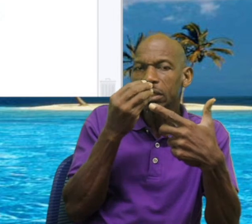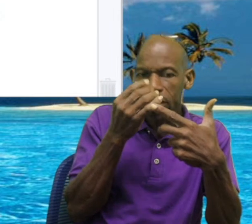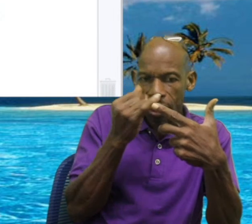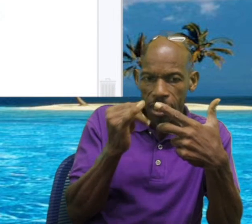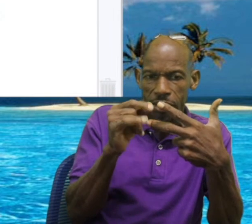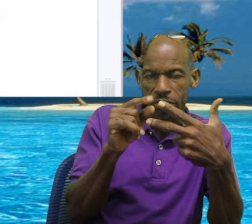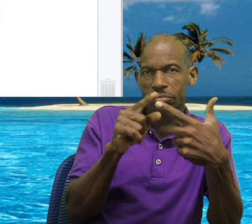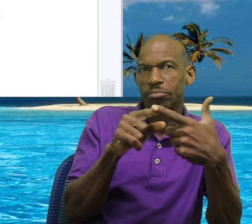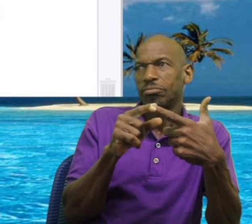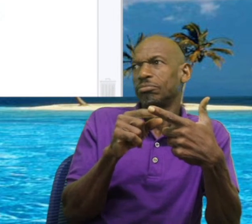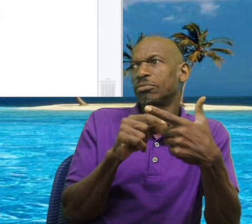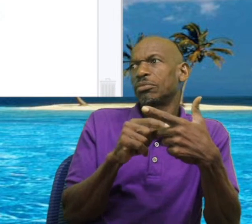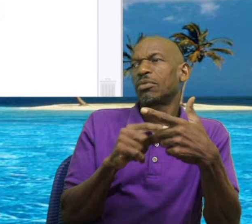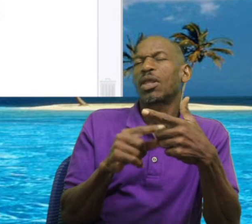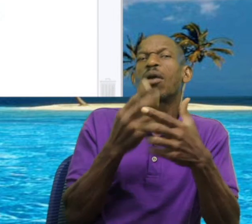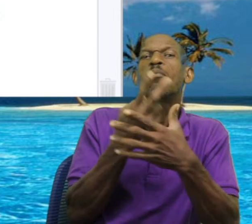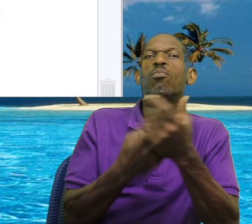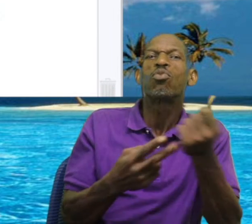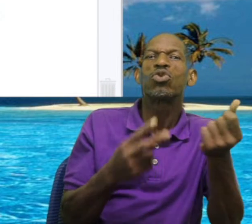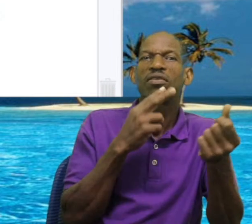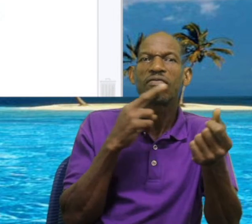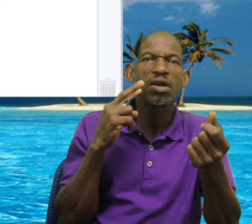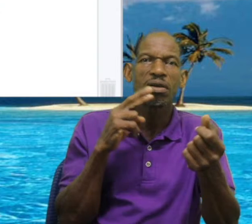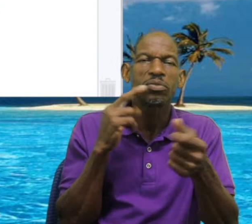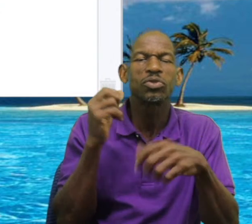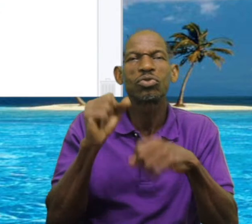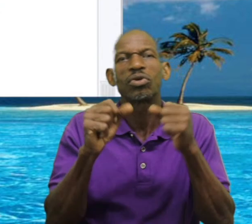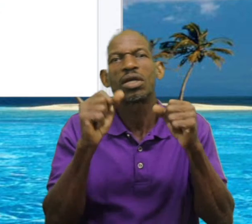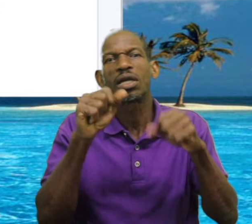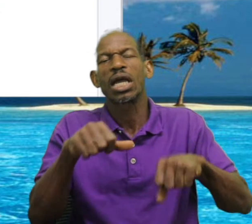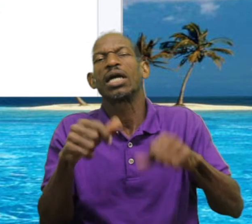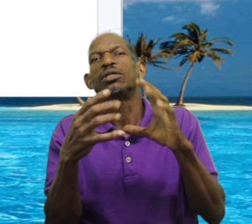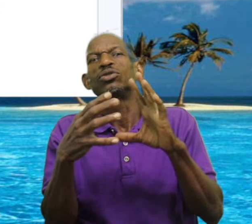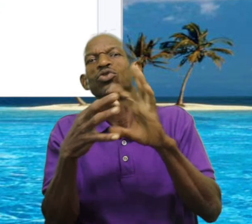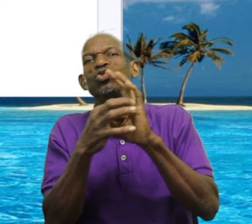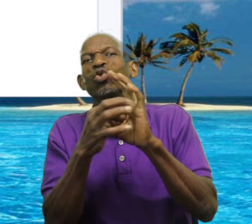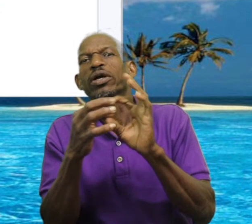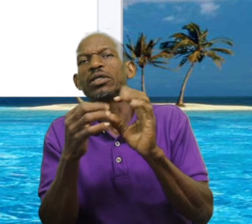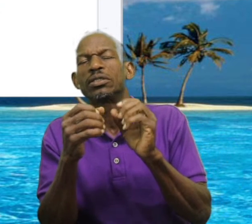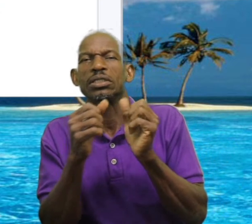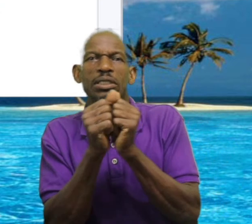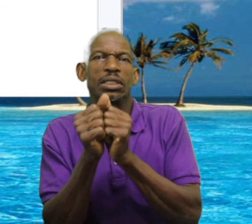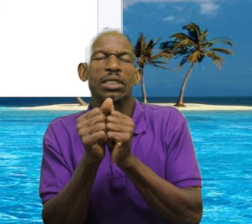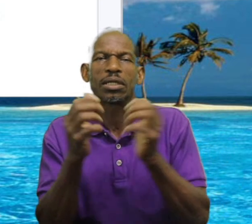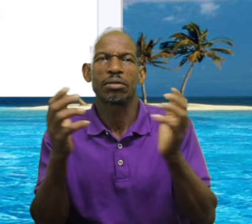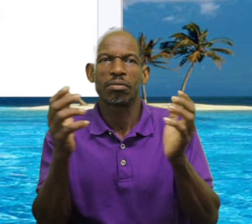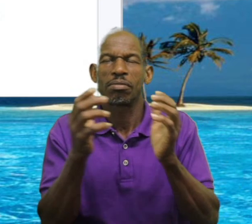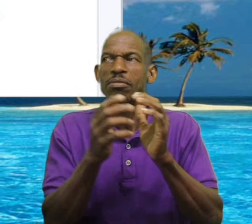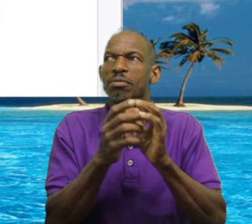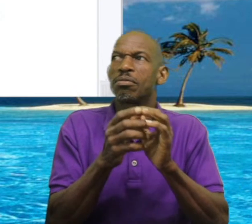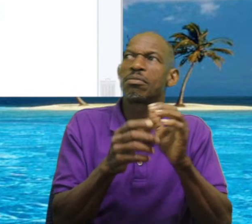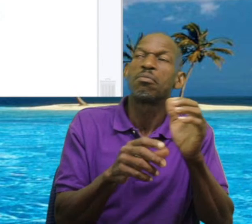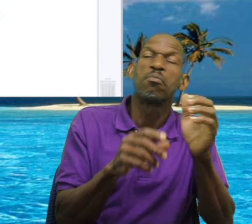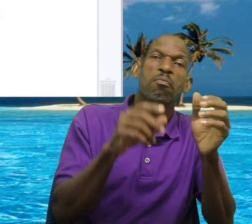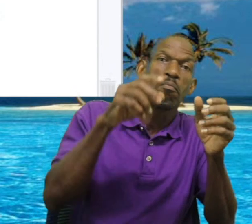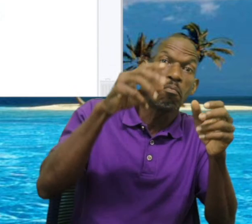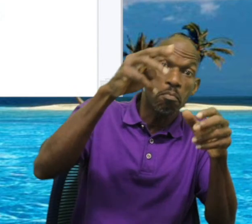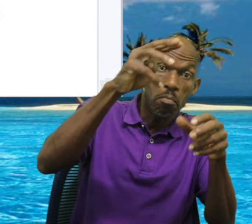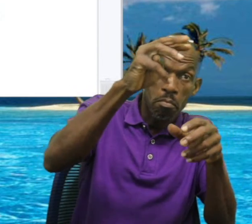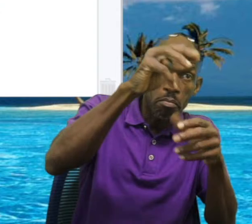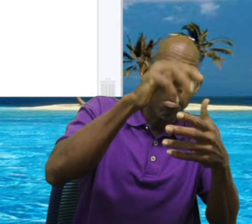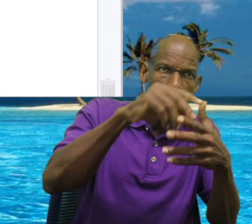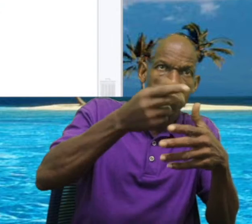I can join them together, sitting and eating. Mary and Jane both are nouns, N